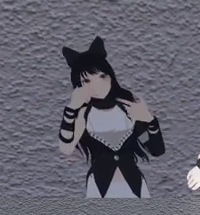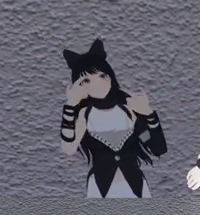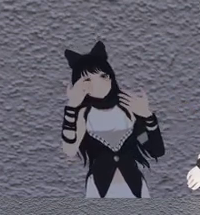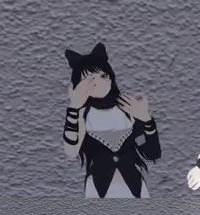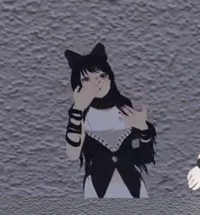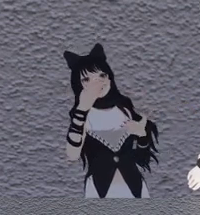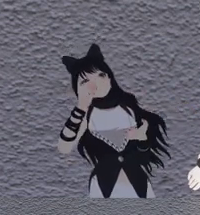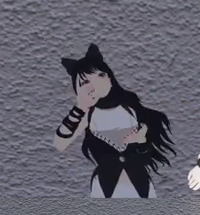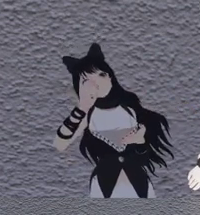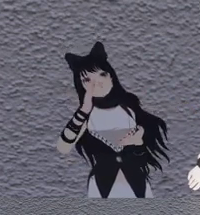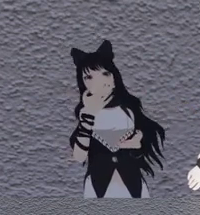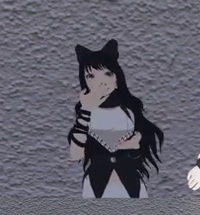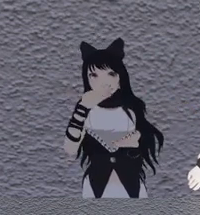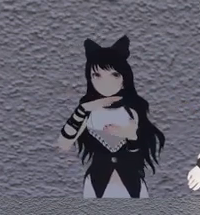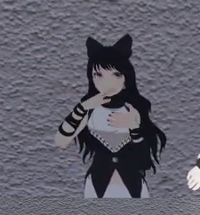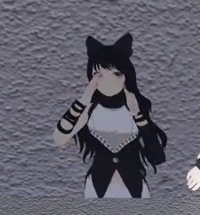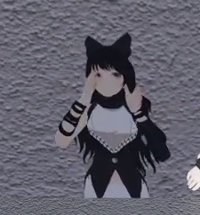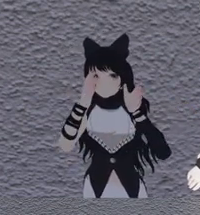Hurt my feelings, yeah.